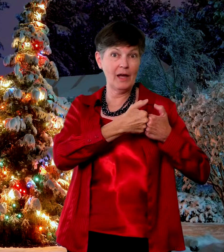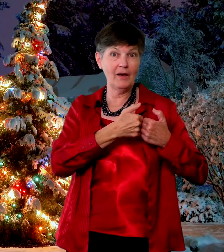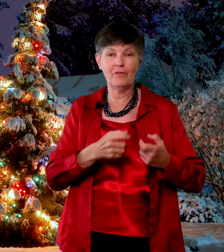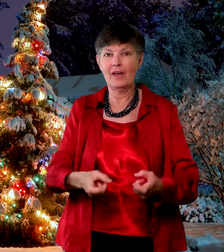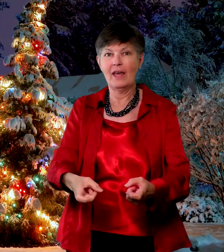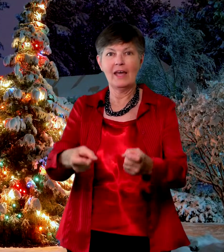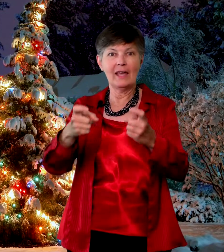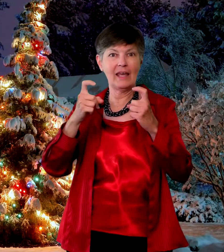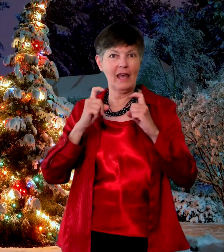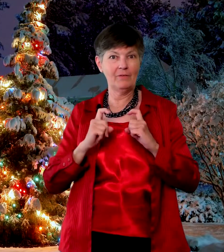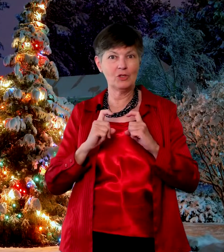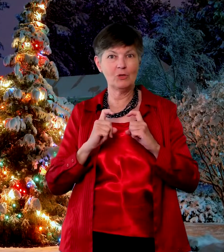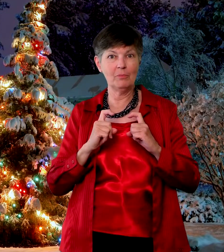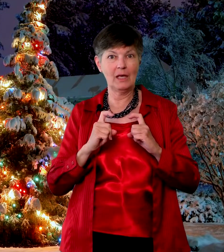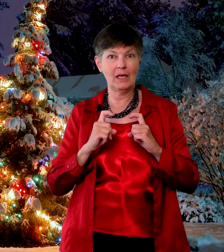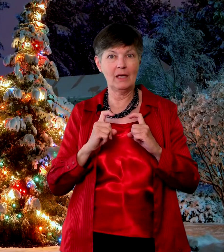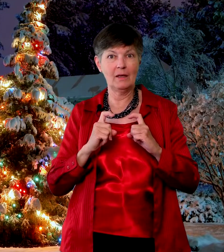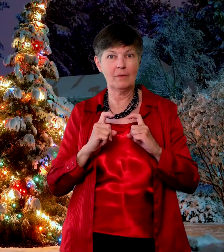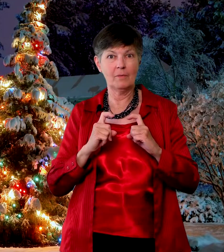love gave to me